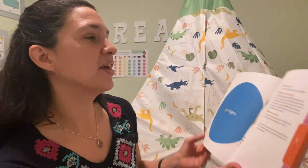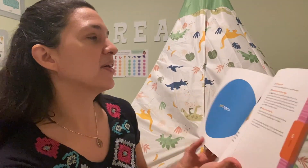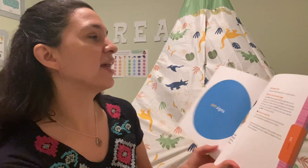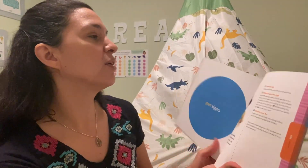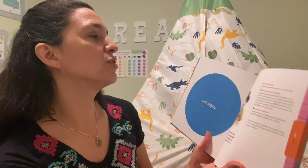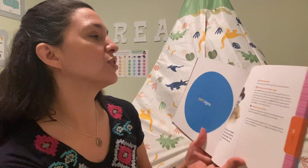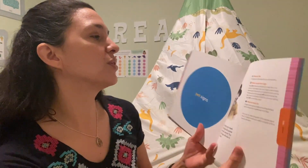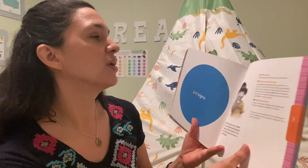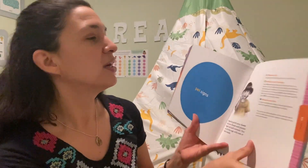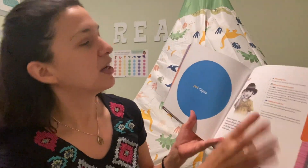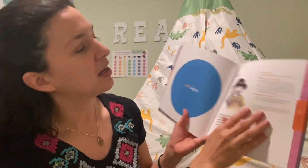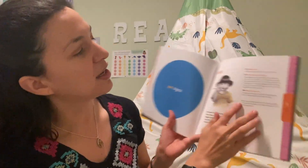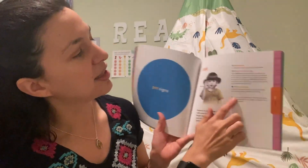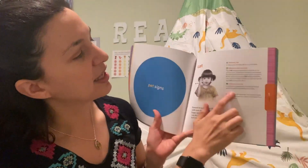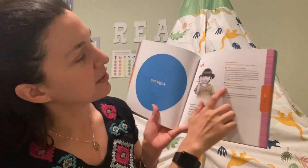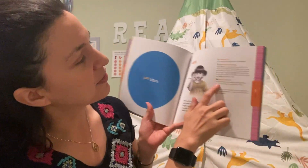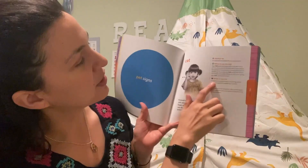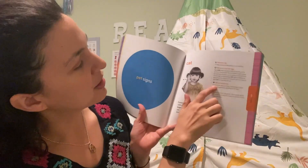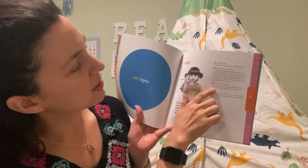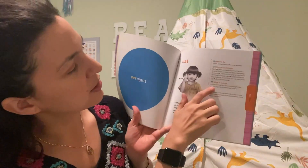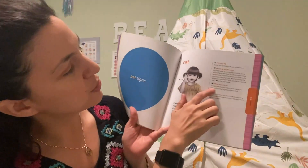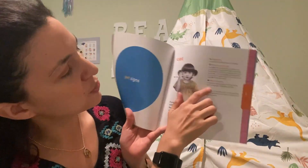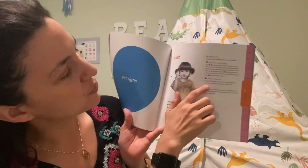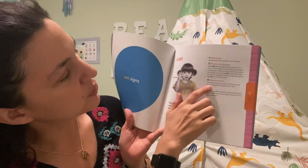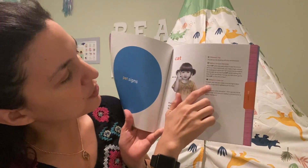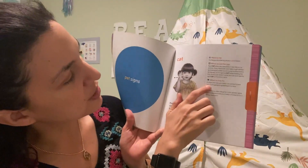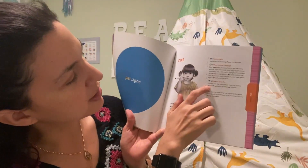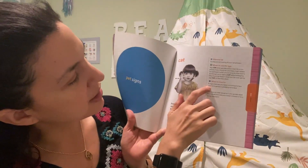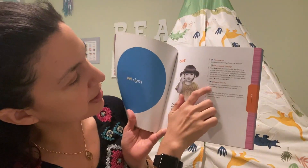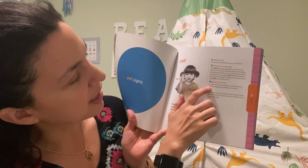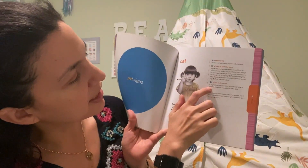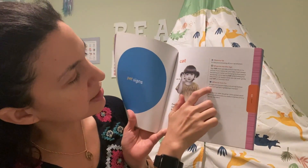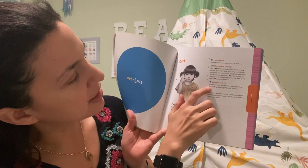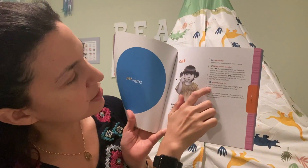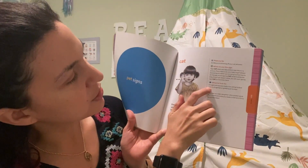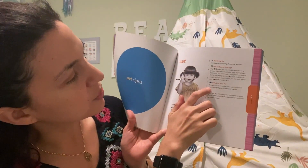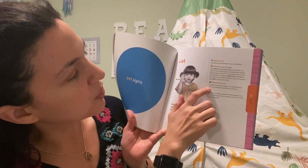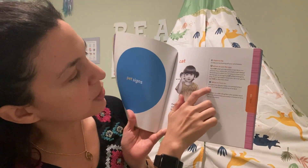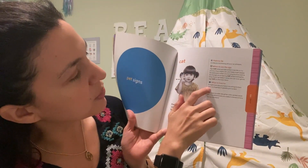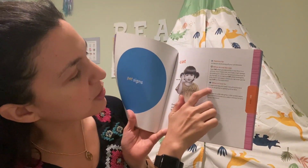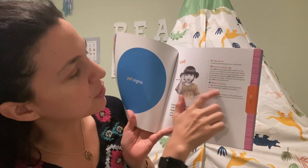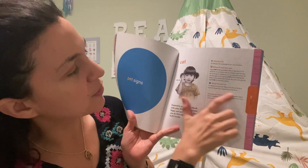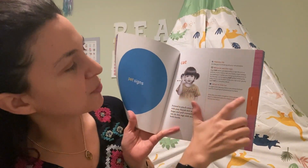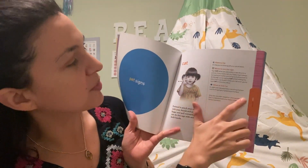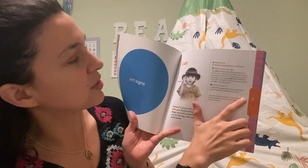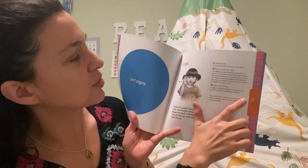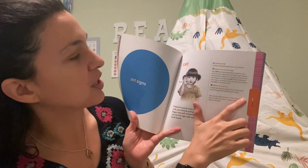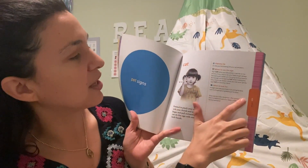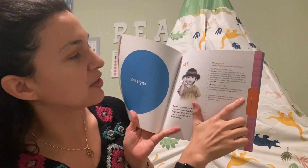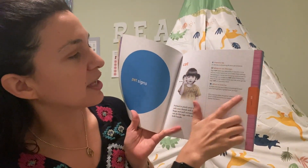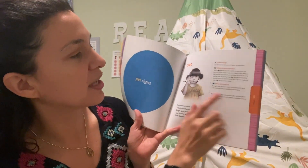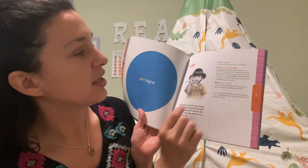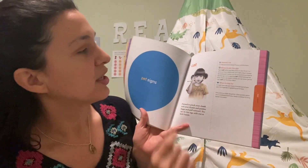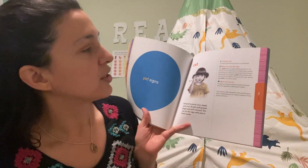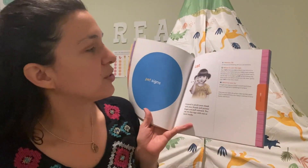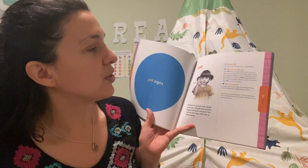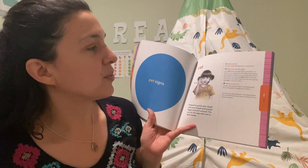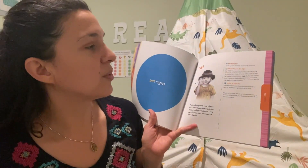and also they give useful guide as to what you can look for with your child. Like, you